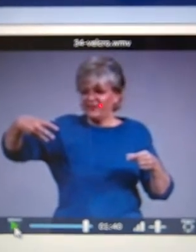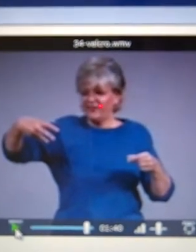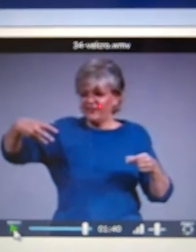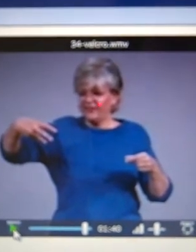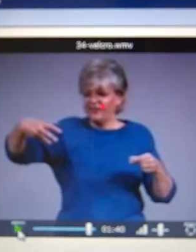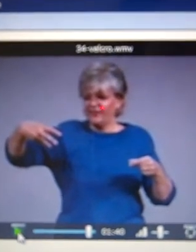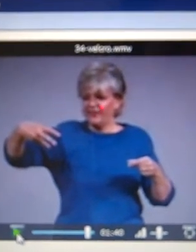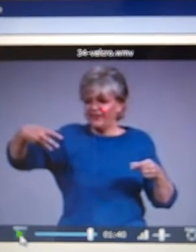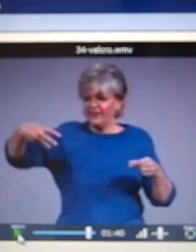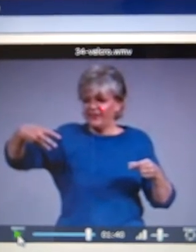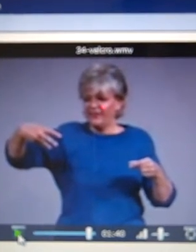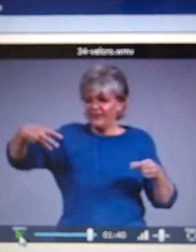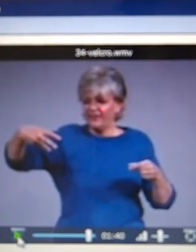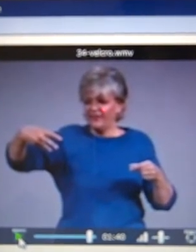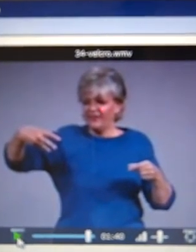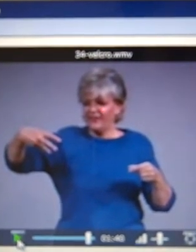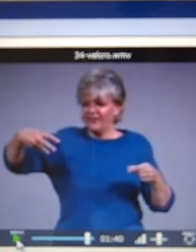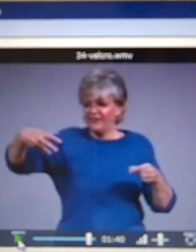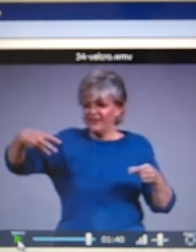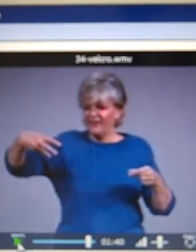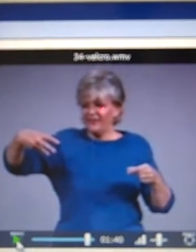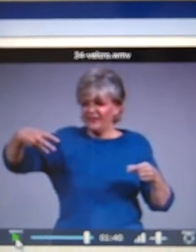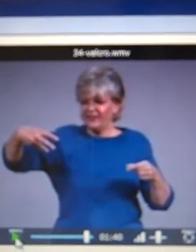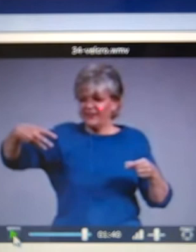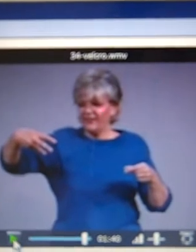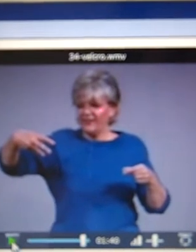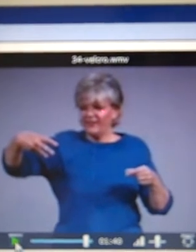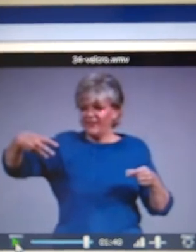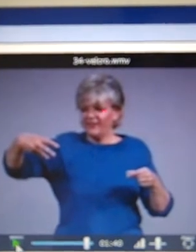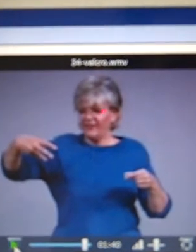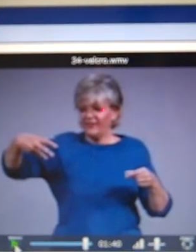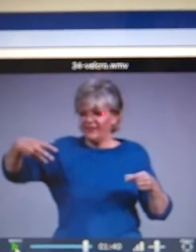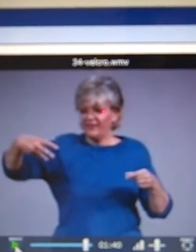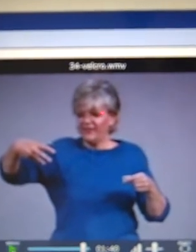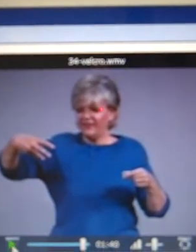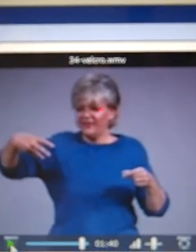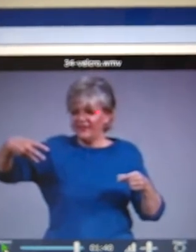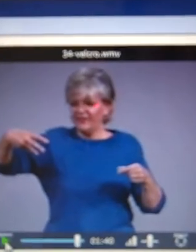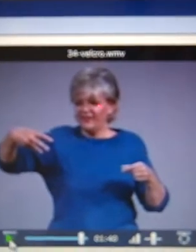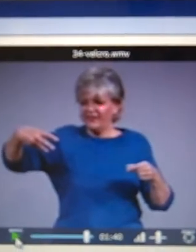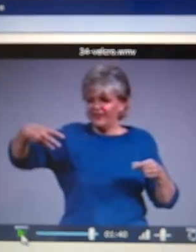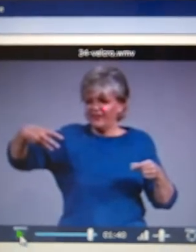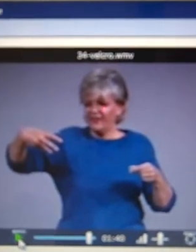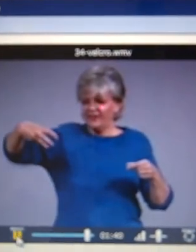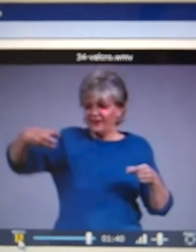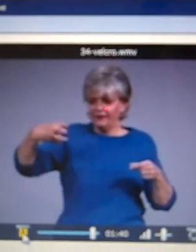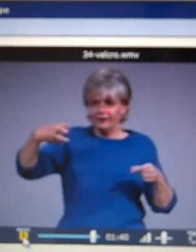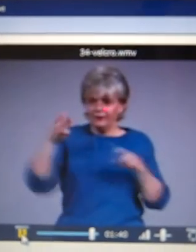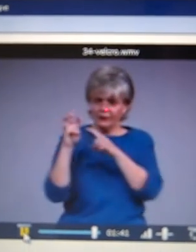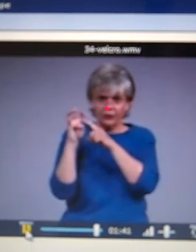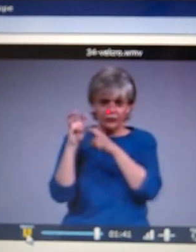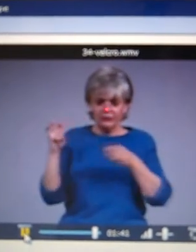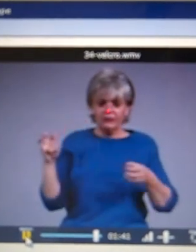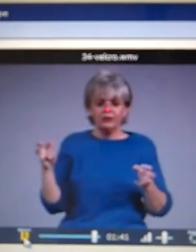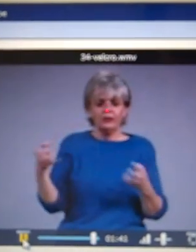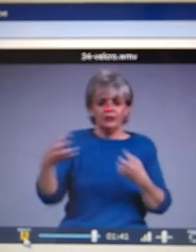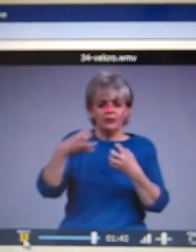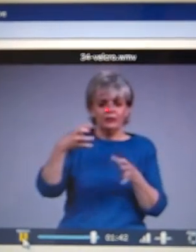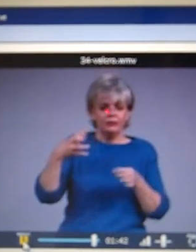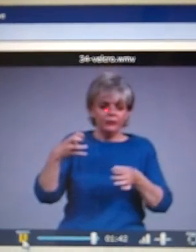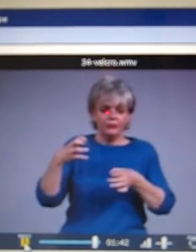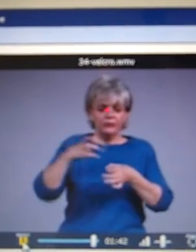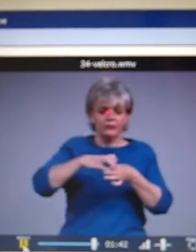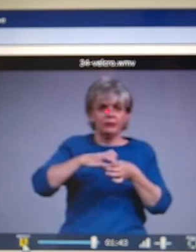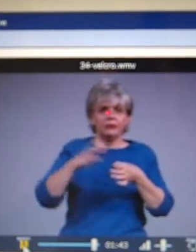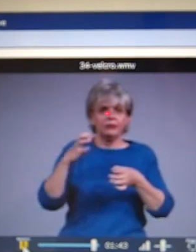made those two parts. He made one side all little hooks and the other side little loops. And they